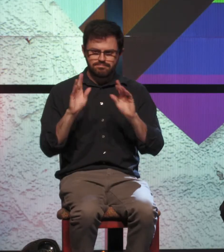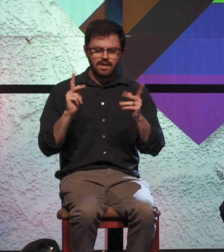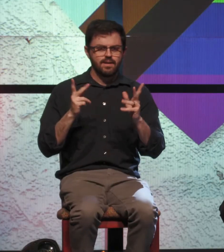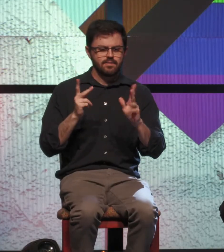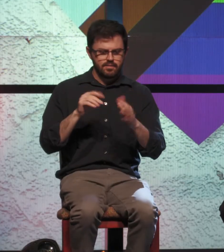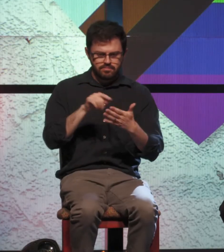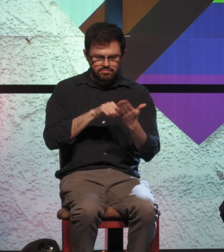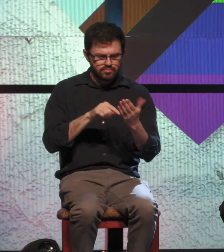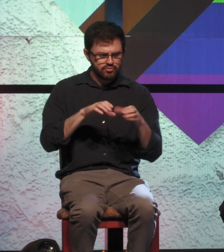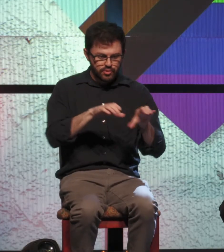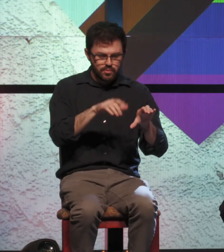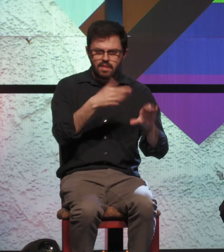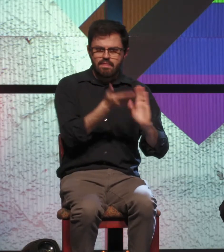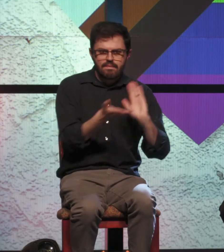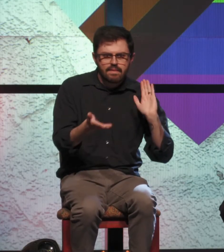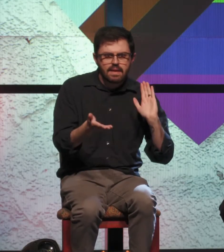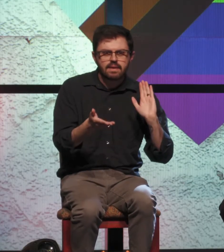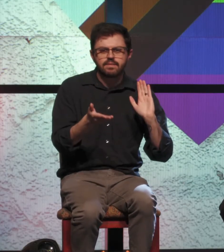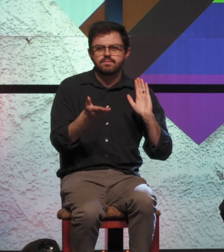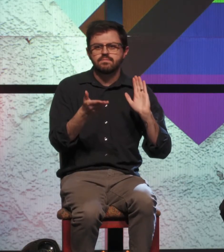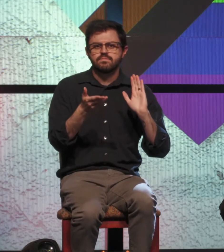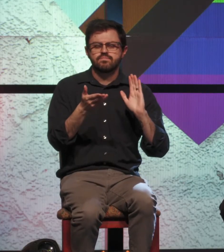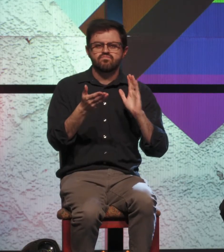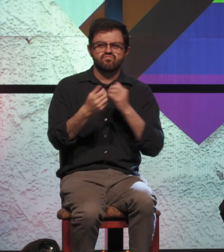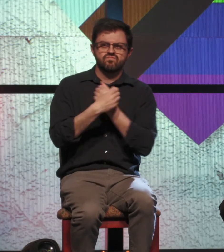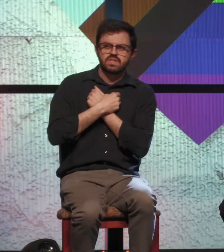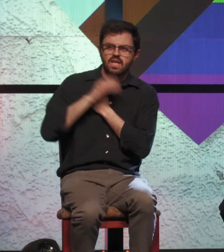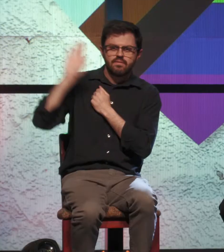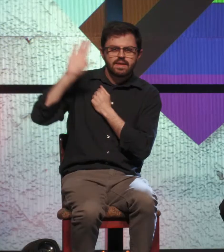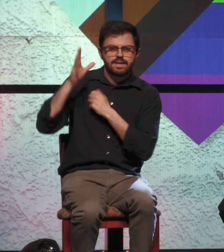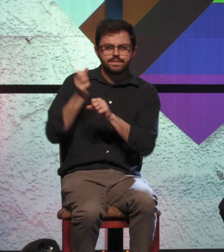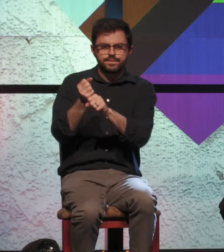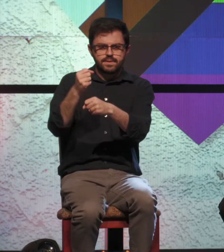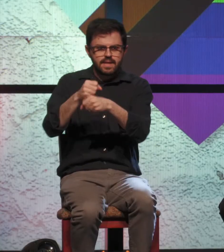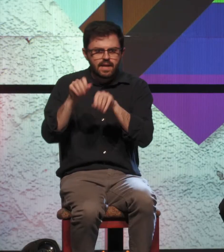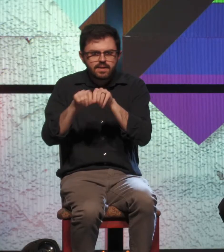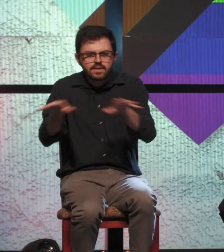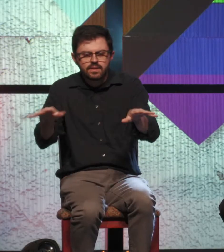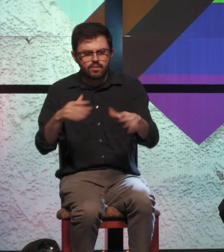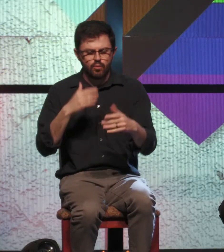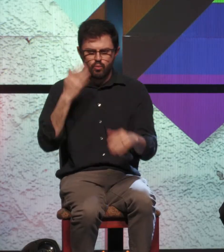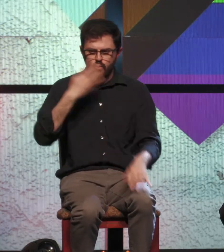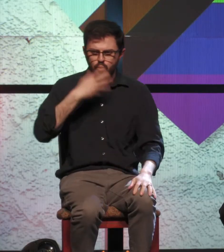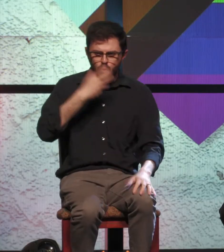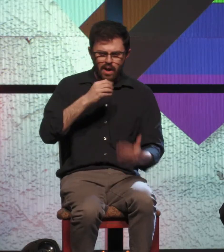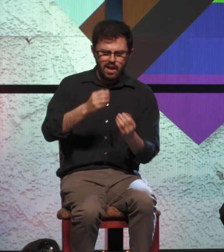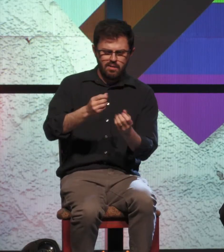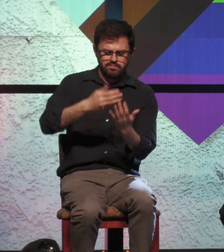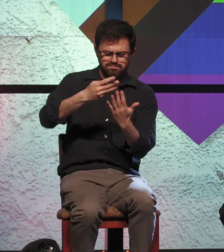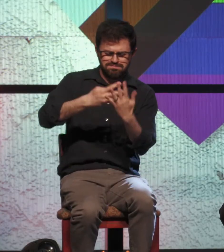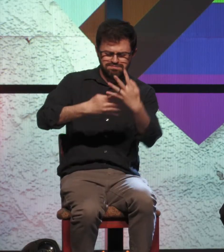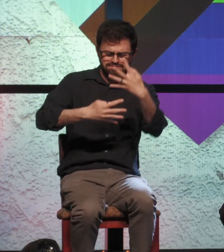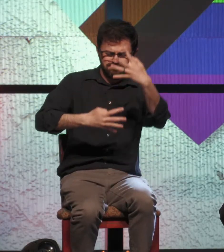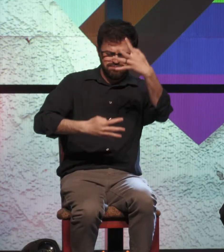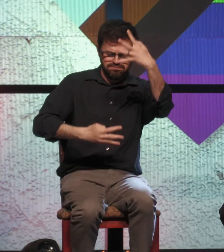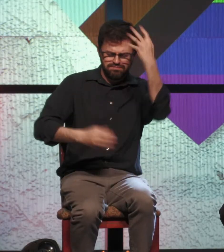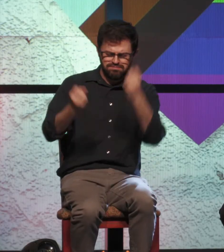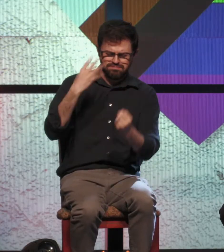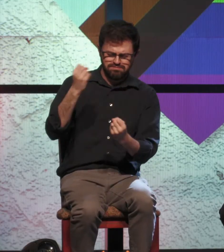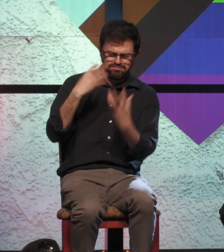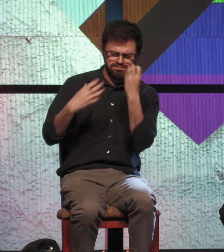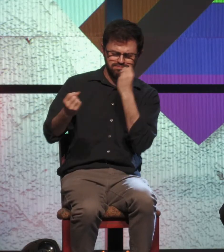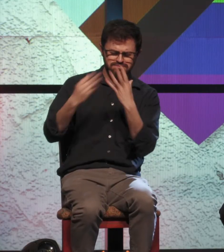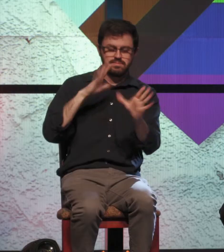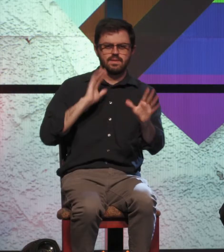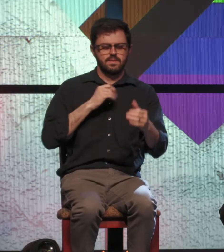the things, that's good. To love his creation. Putting God, oh my gosh, it's literally going so fast. I can't even, okay,